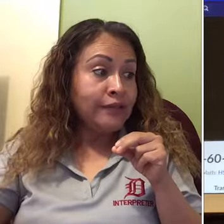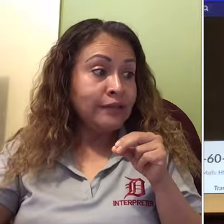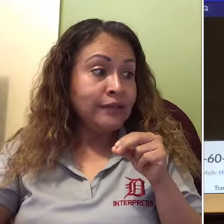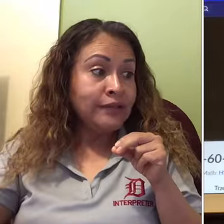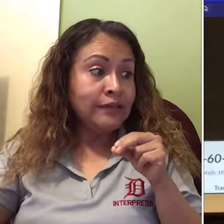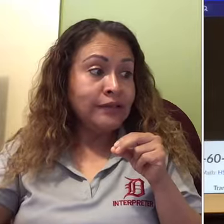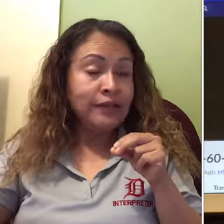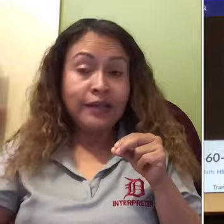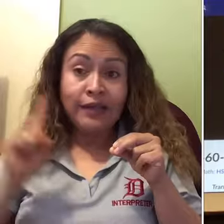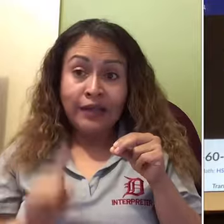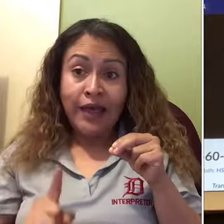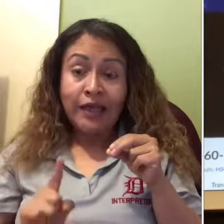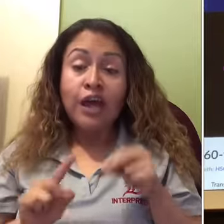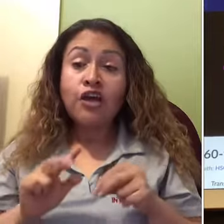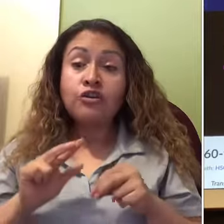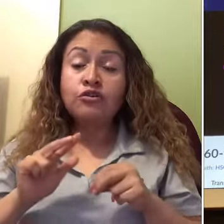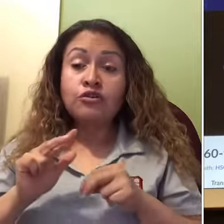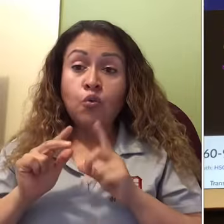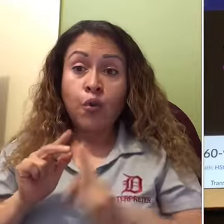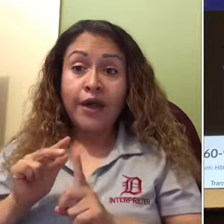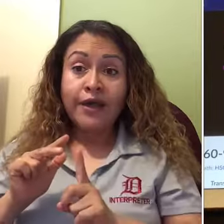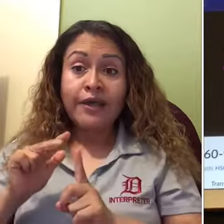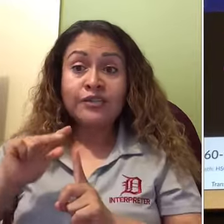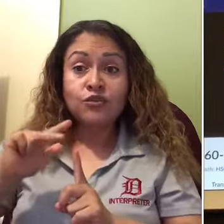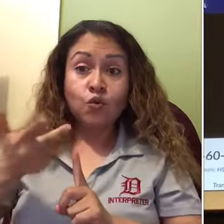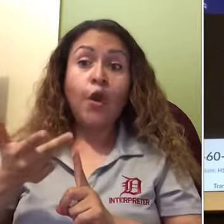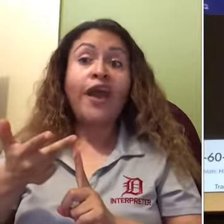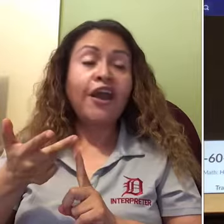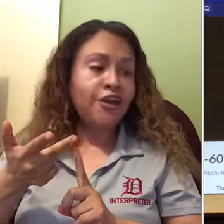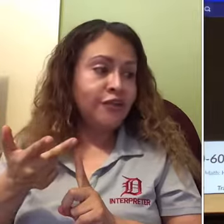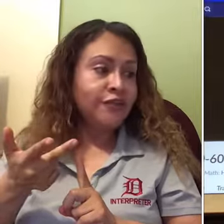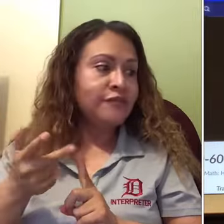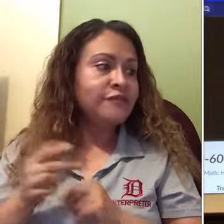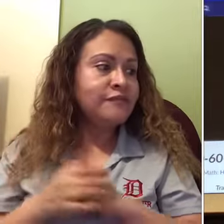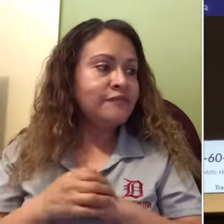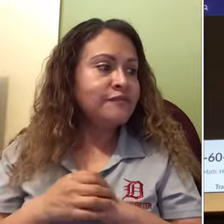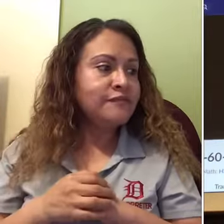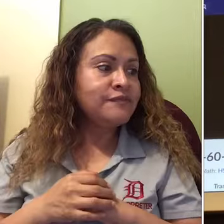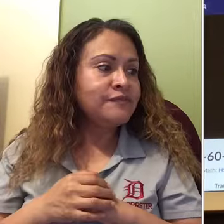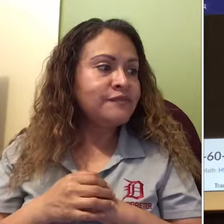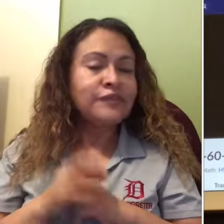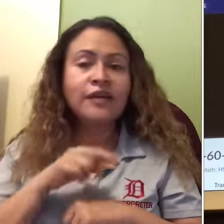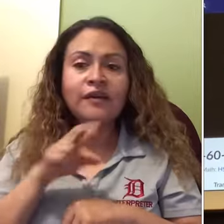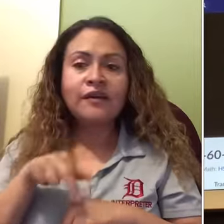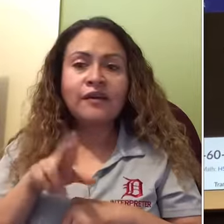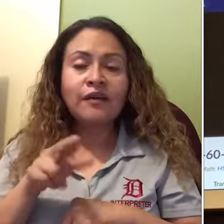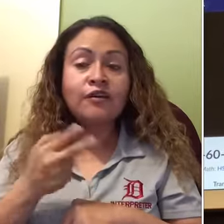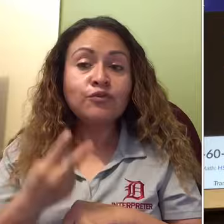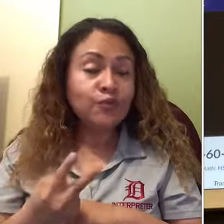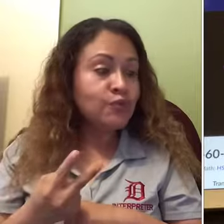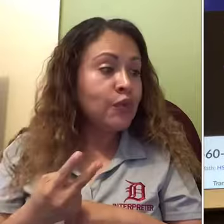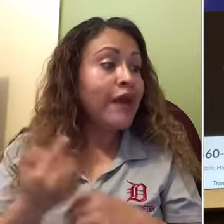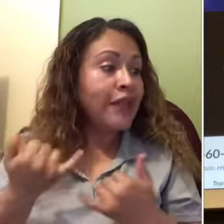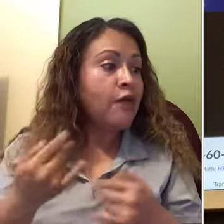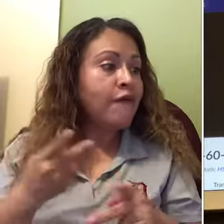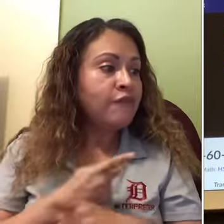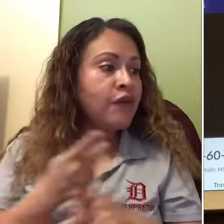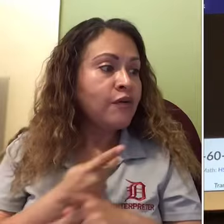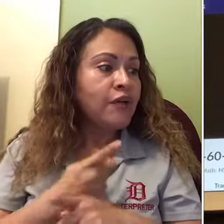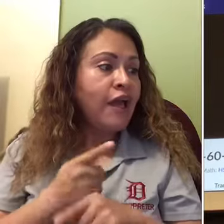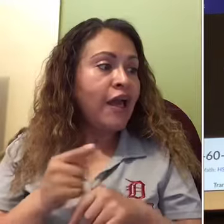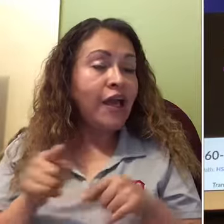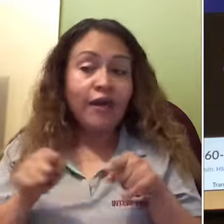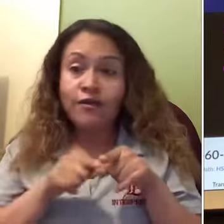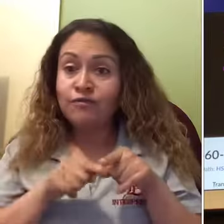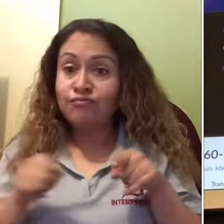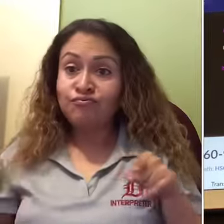square root of 3 times that. So this length right over here is going to be square root of 3. And that's pretty useful because we now just figured out the length of